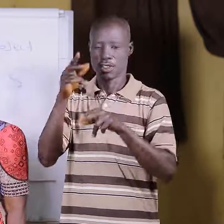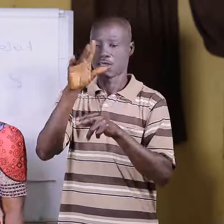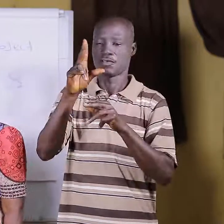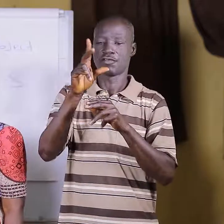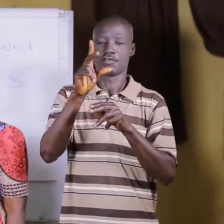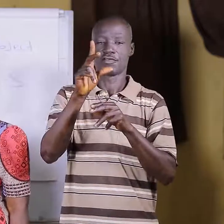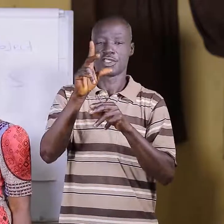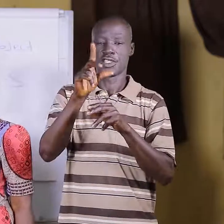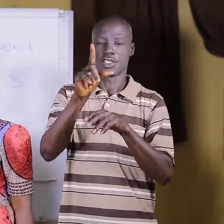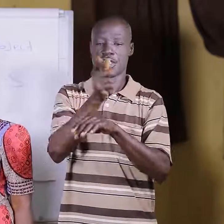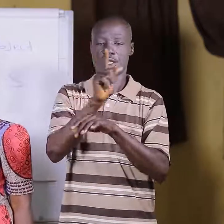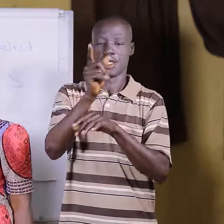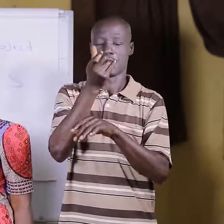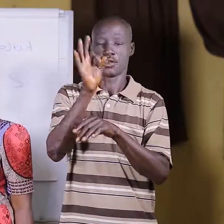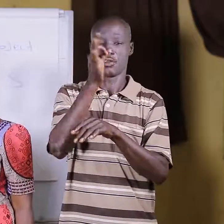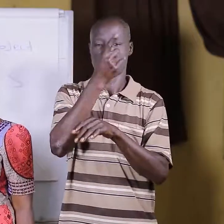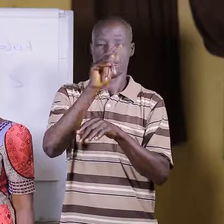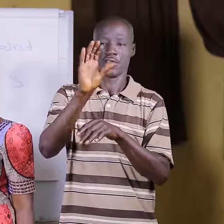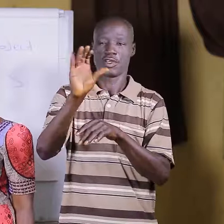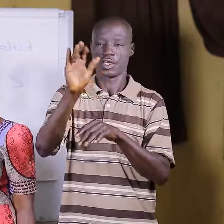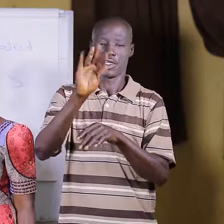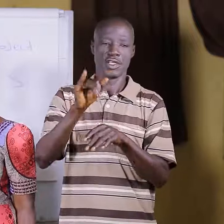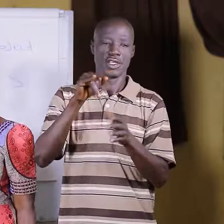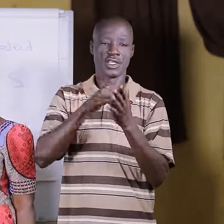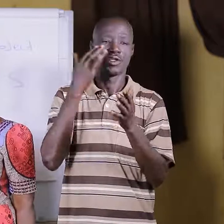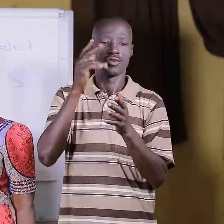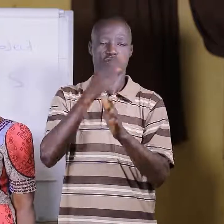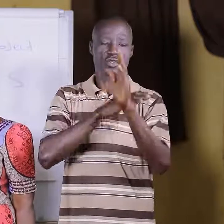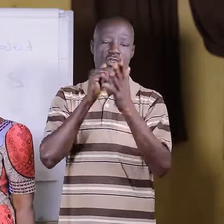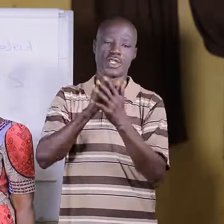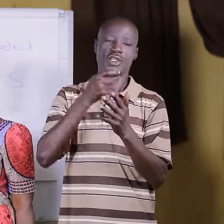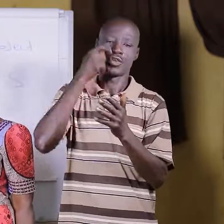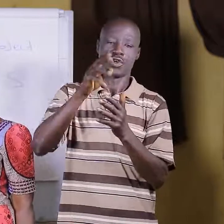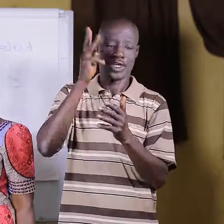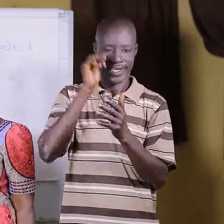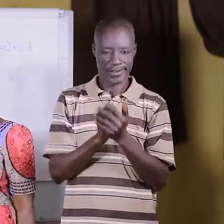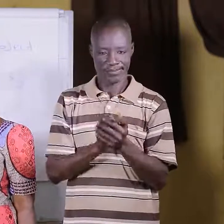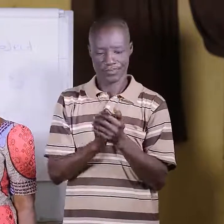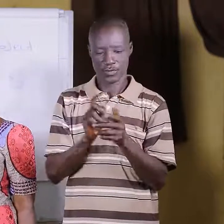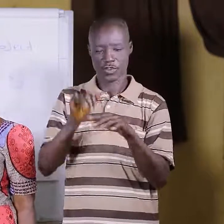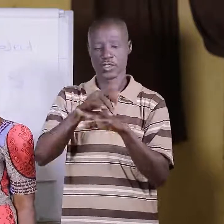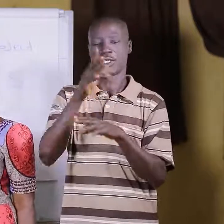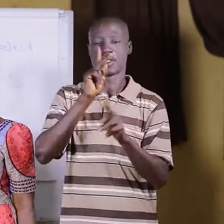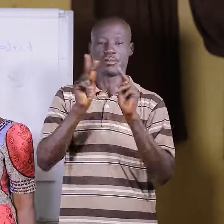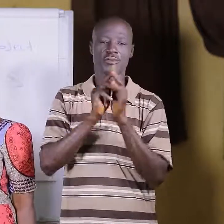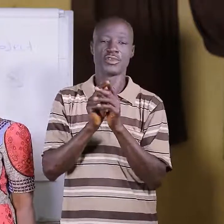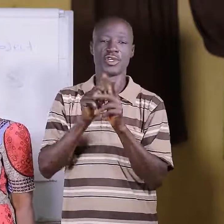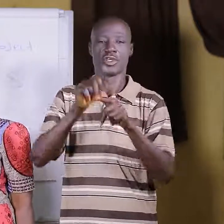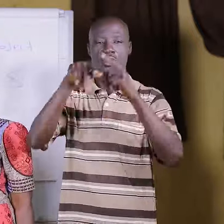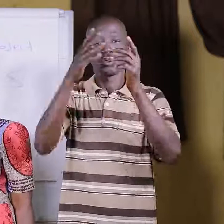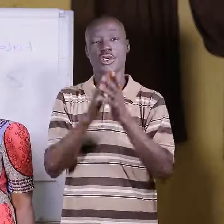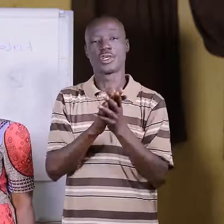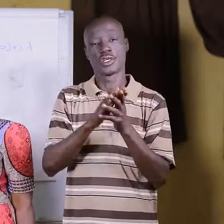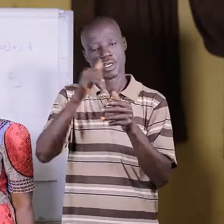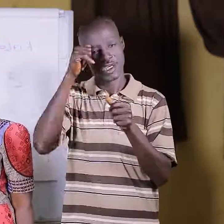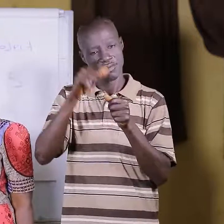was not sending these spies on his own, but it was God that asked him to send these spies. And you remember